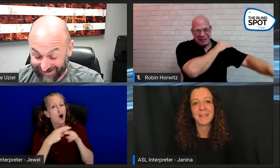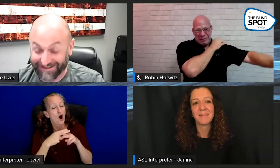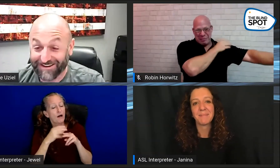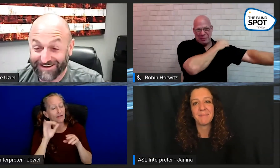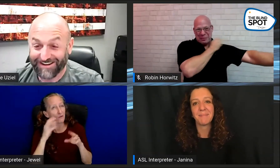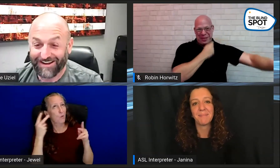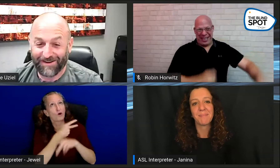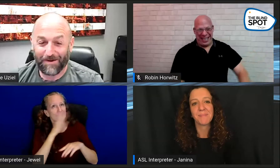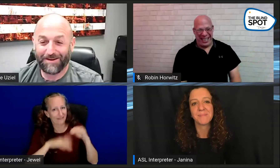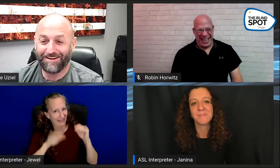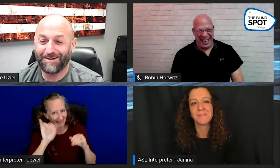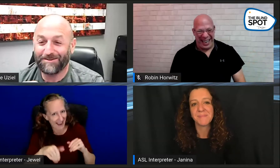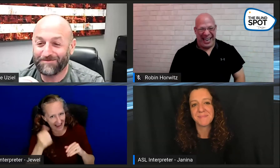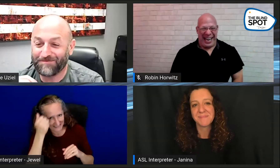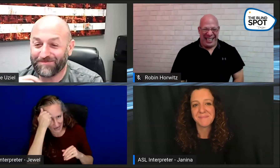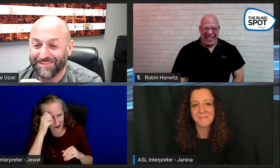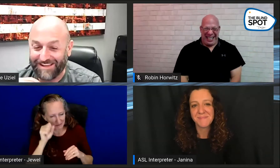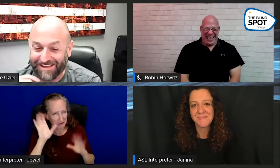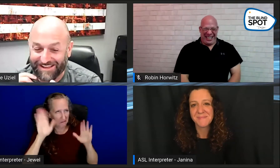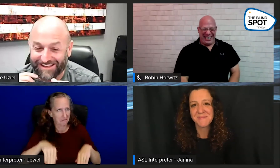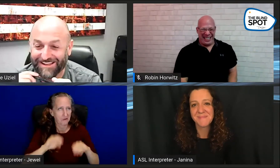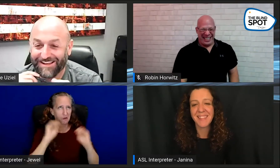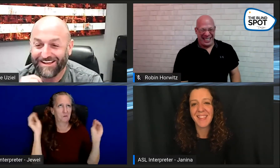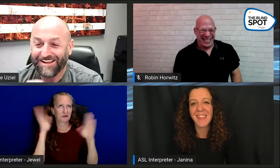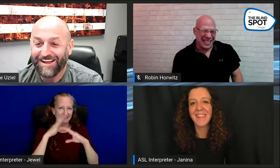about that.